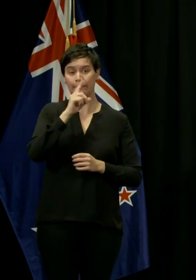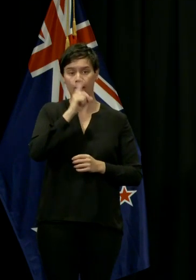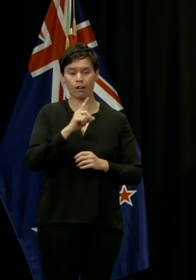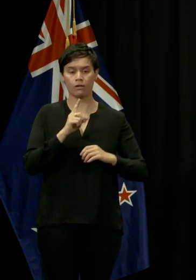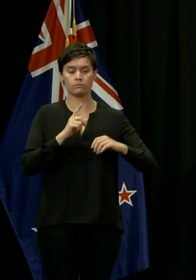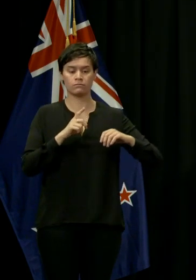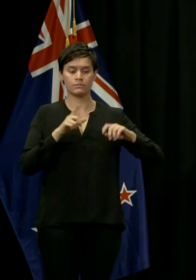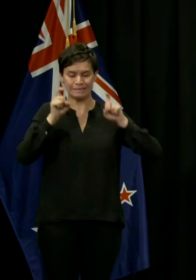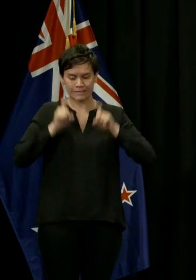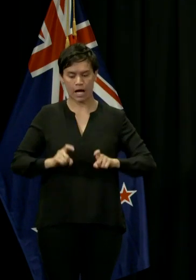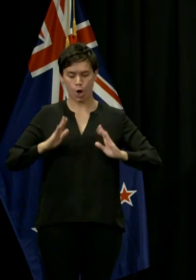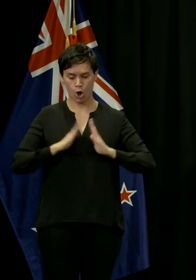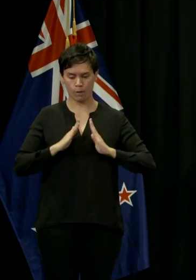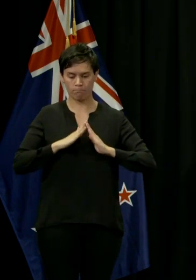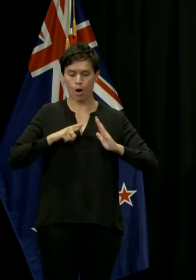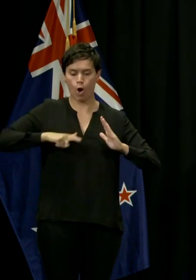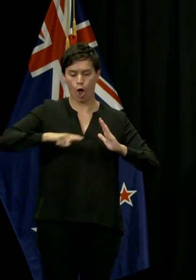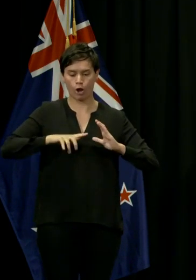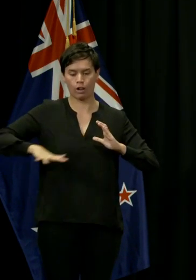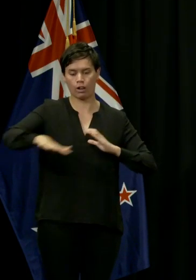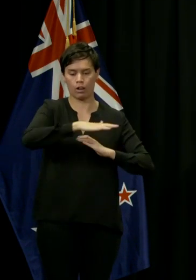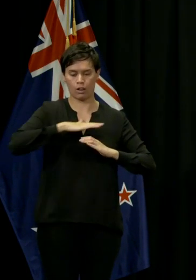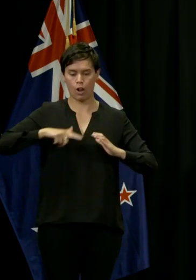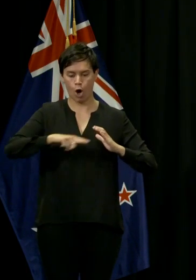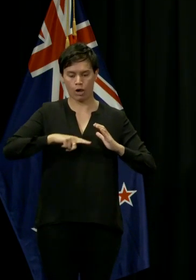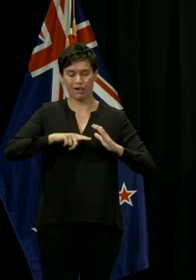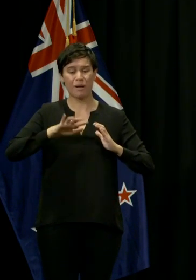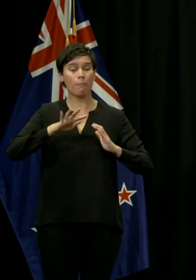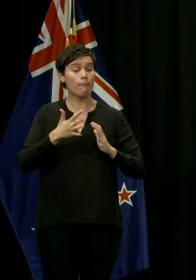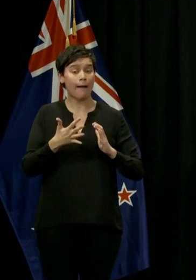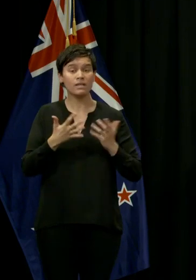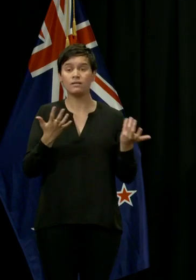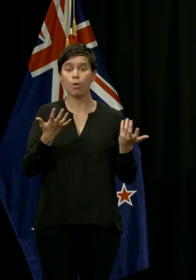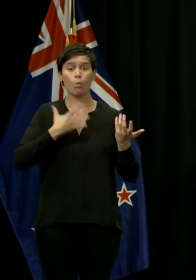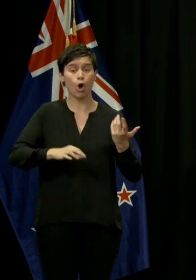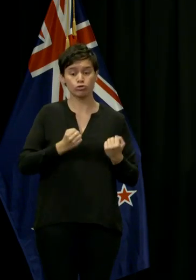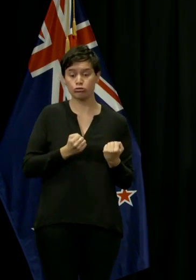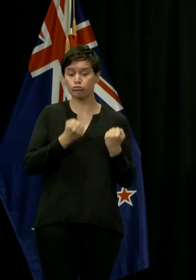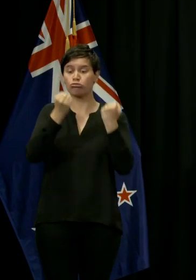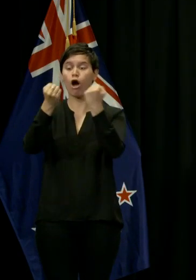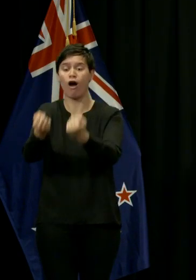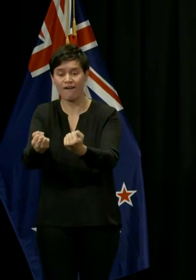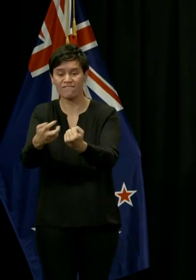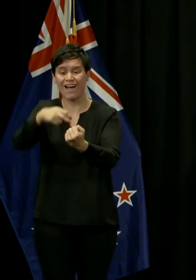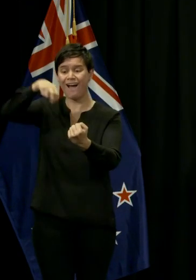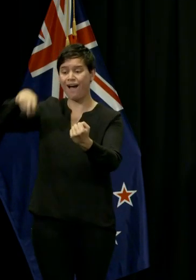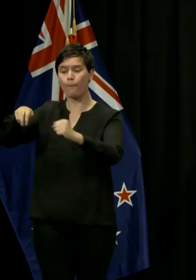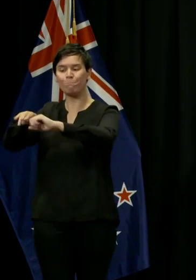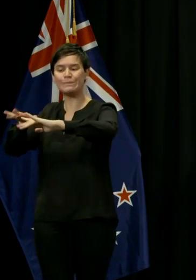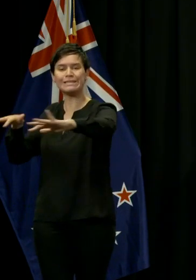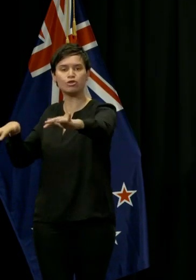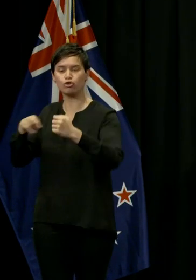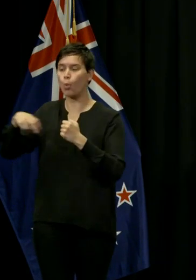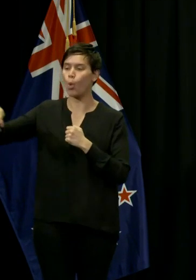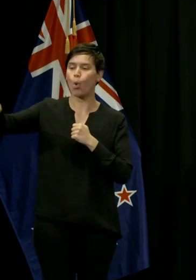locally. So look, you may choose to drive for a walk to your local beach, but we are asking people to stay